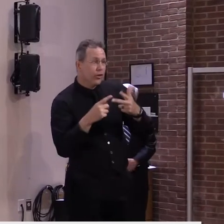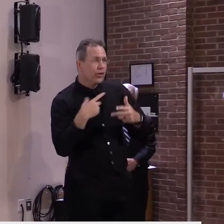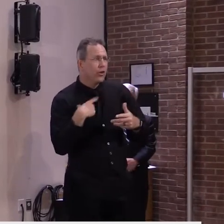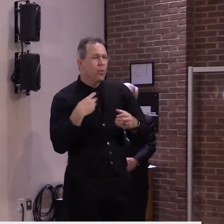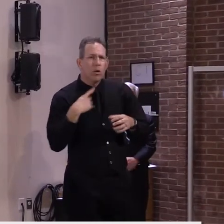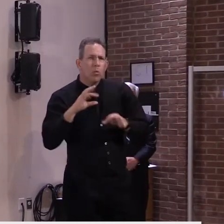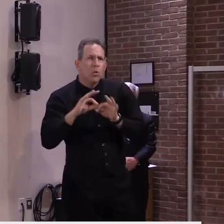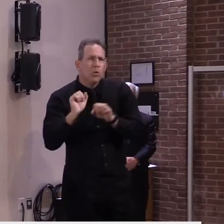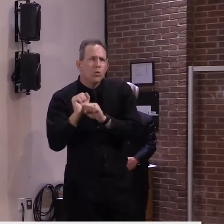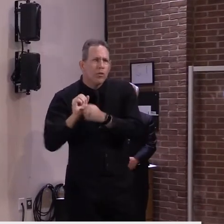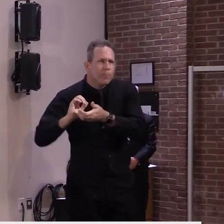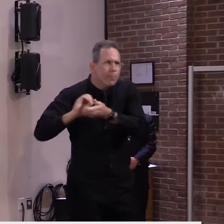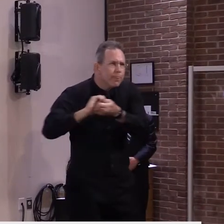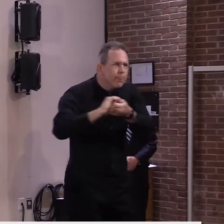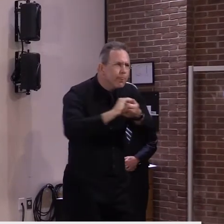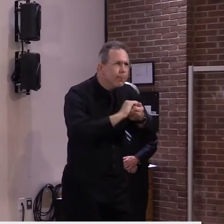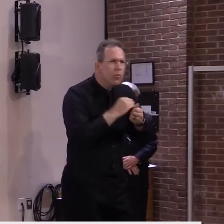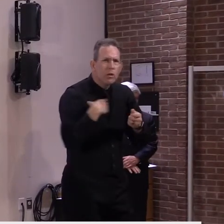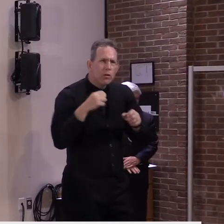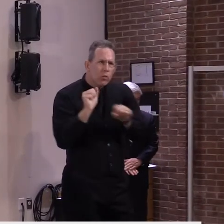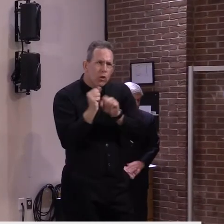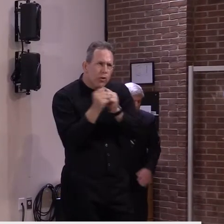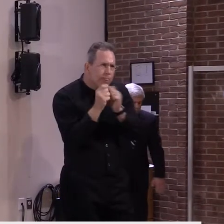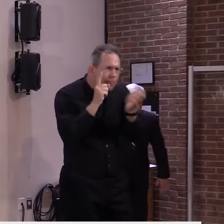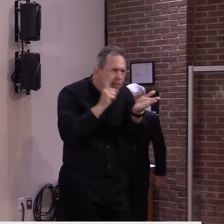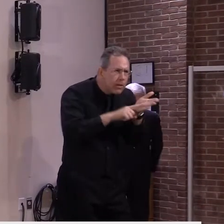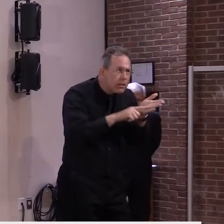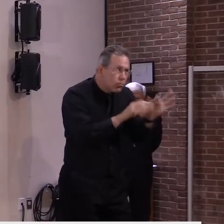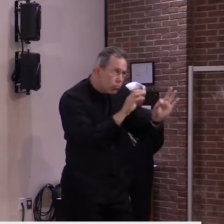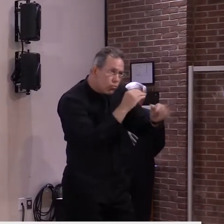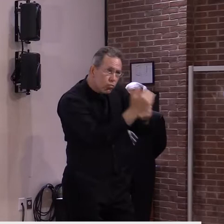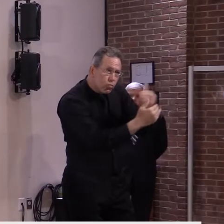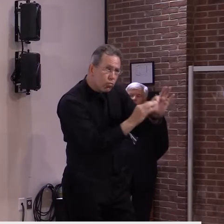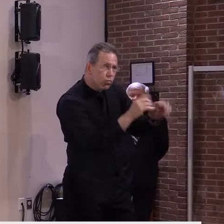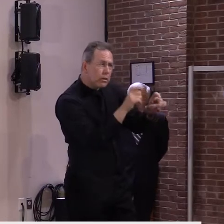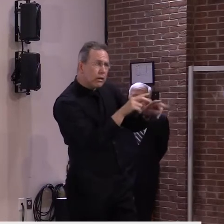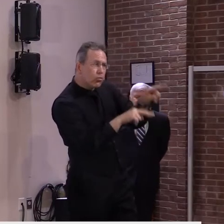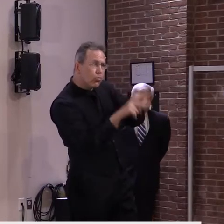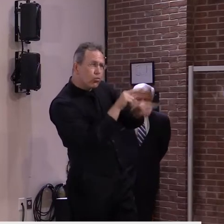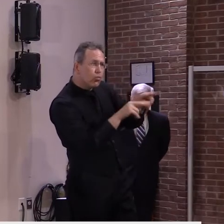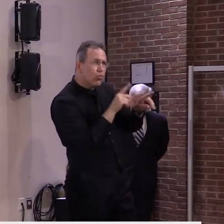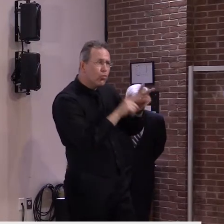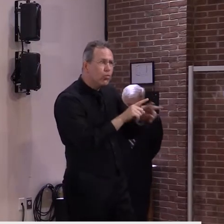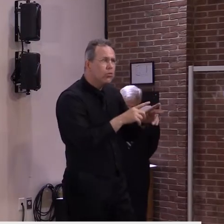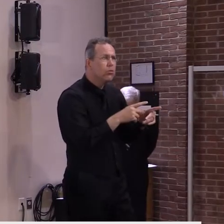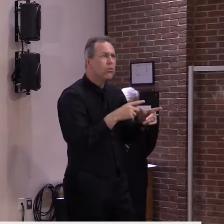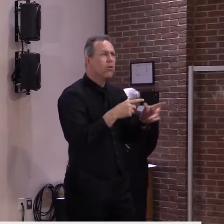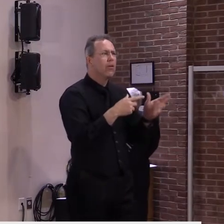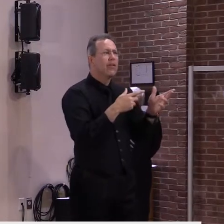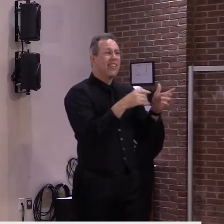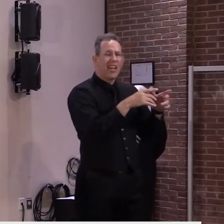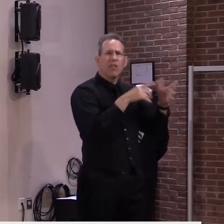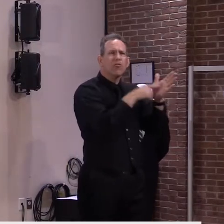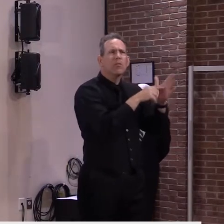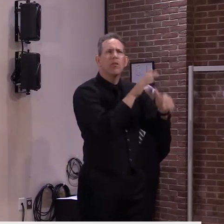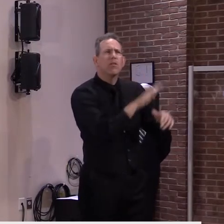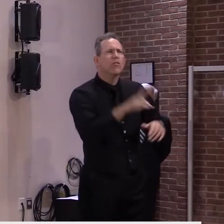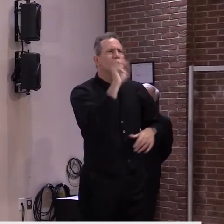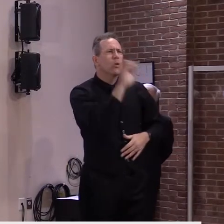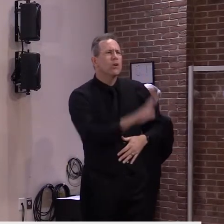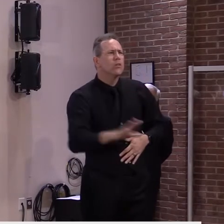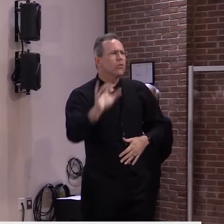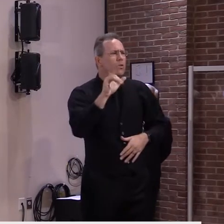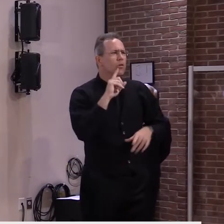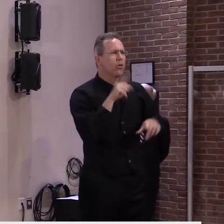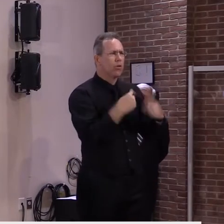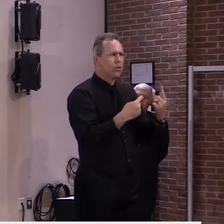and they are representative of investigators all around the country, because indeed Vermont wasn't the only site.